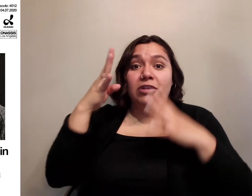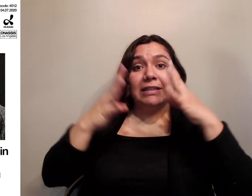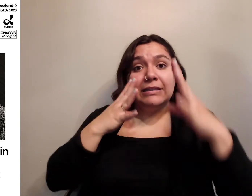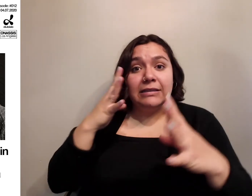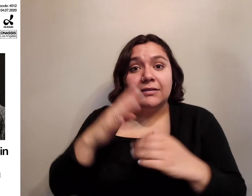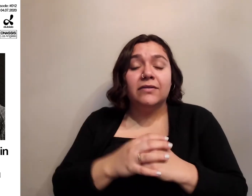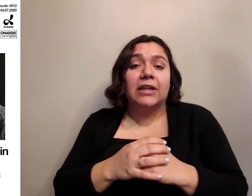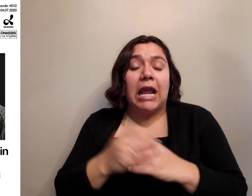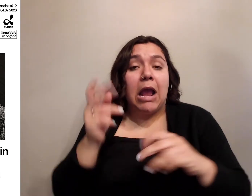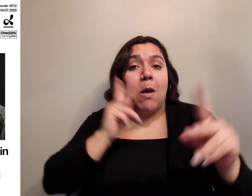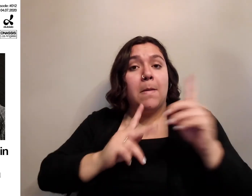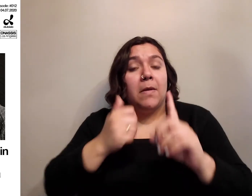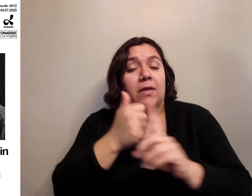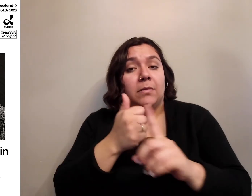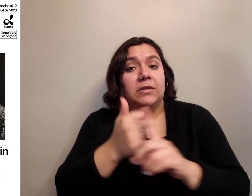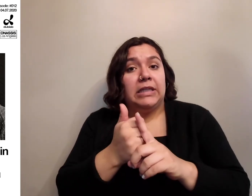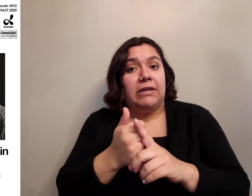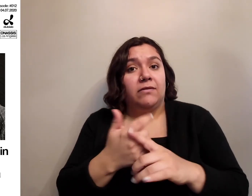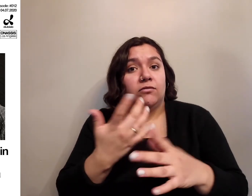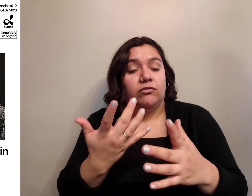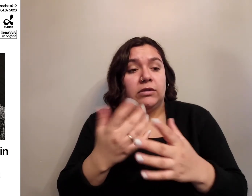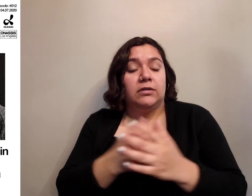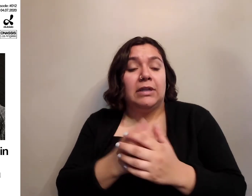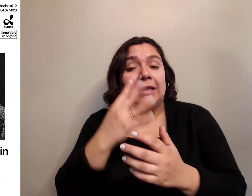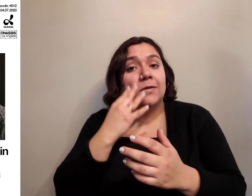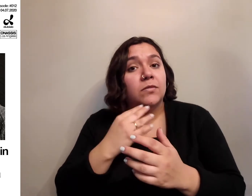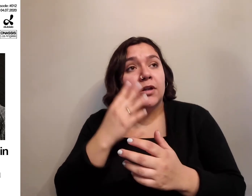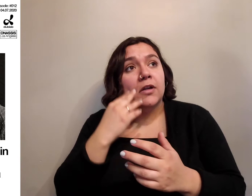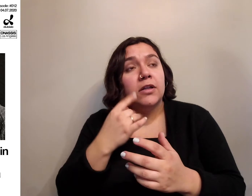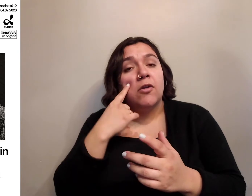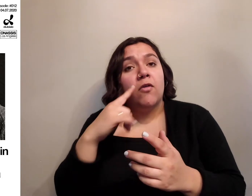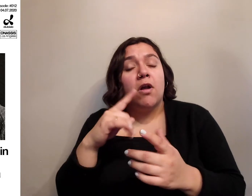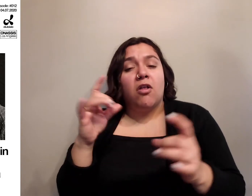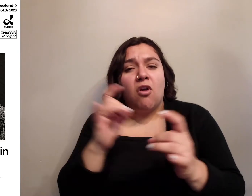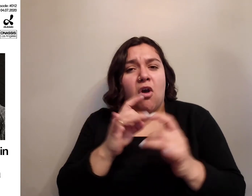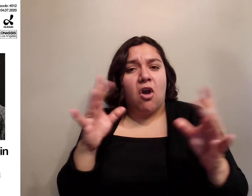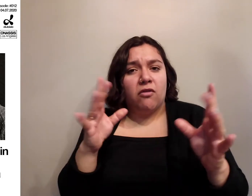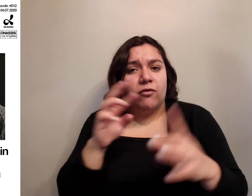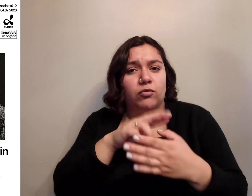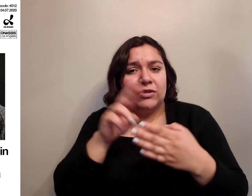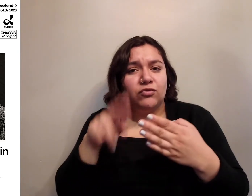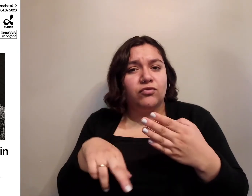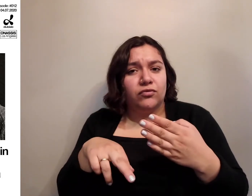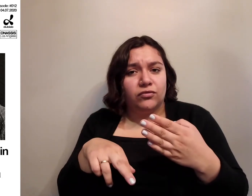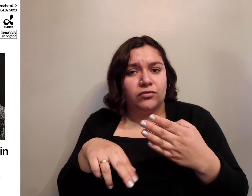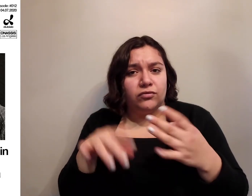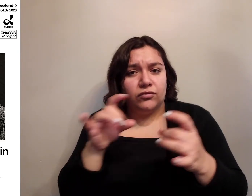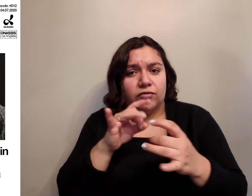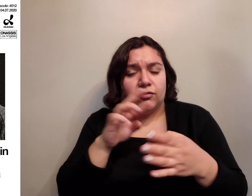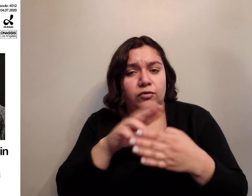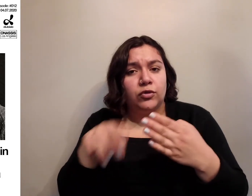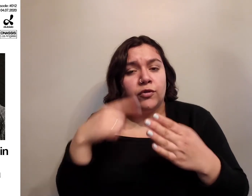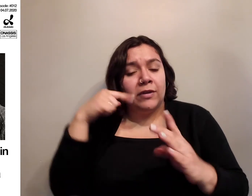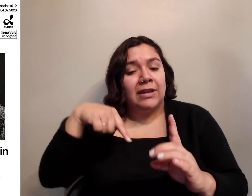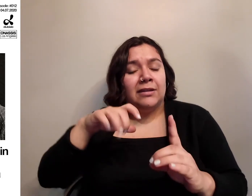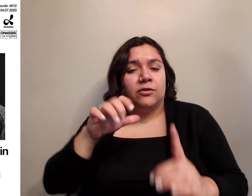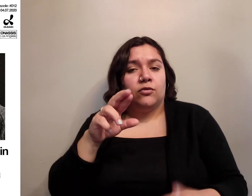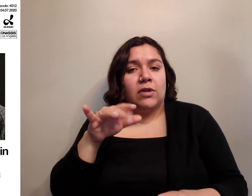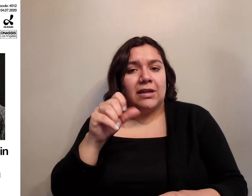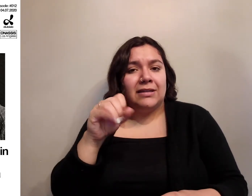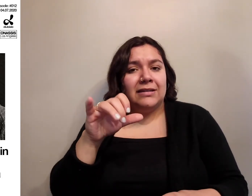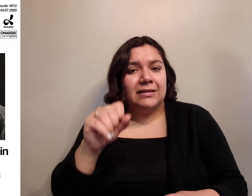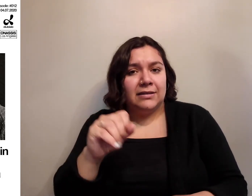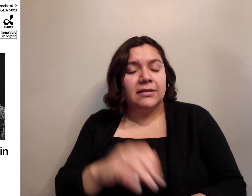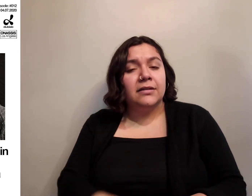of people who are being subjected to the harshest results of this crisis